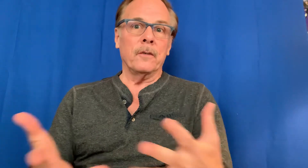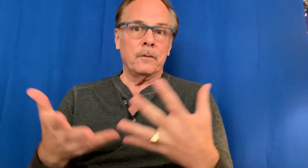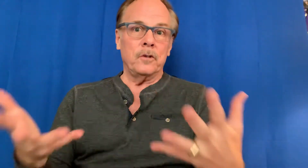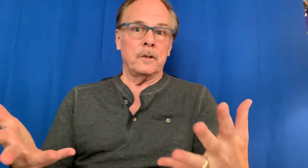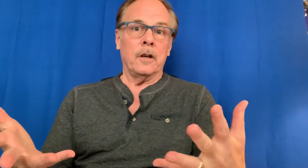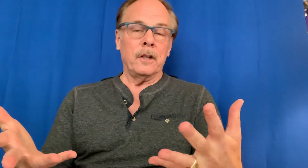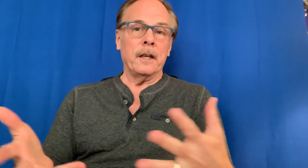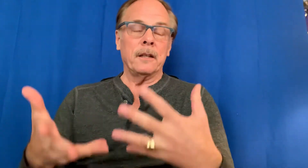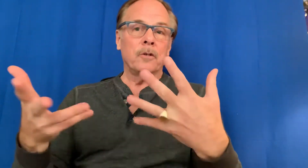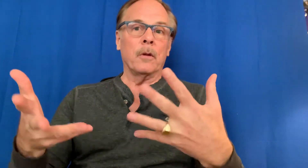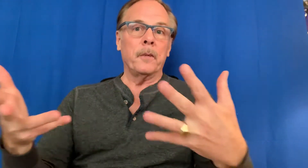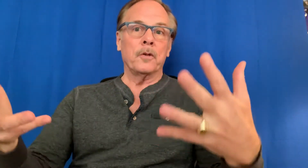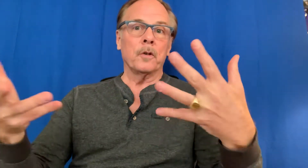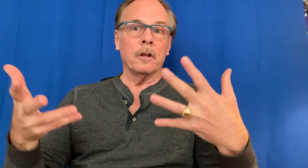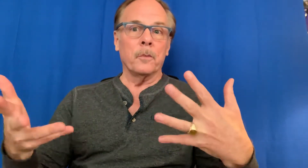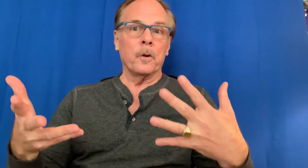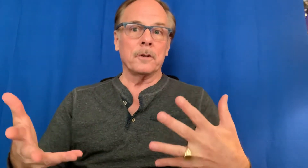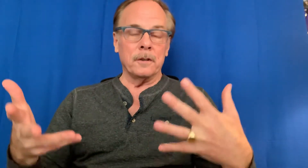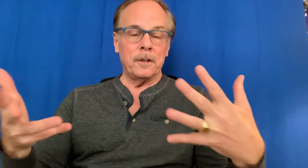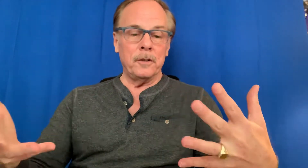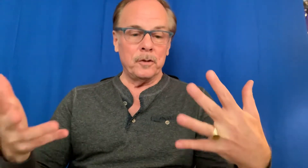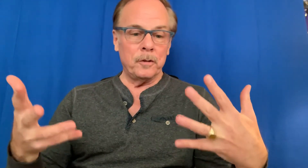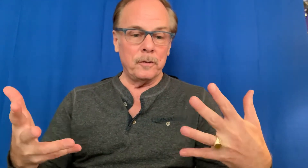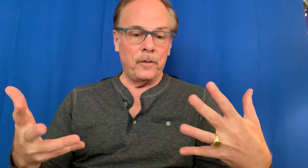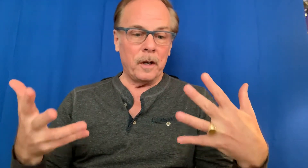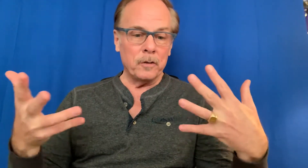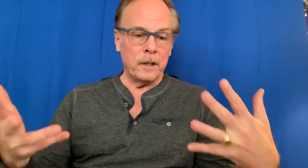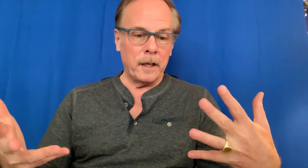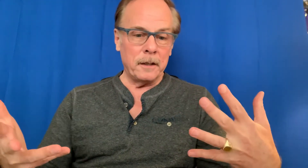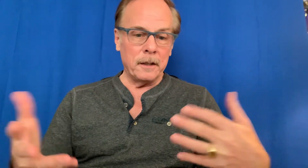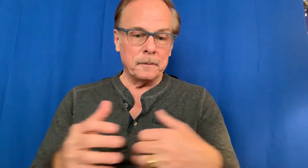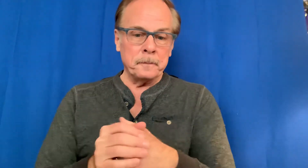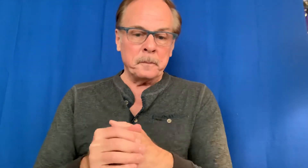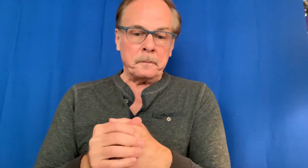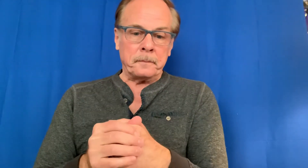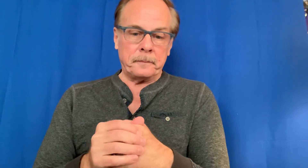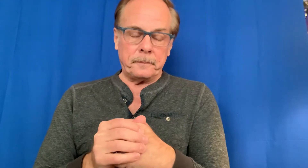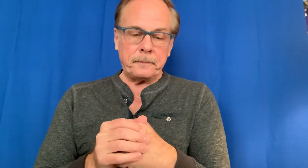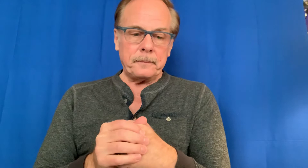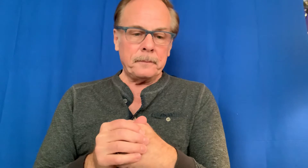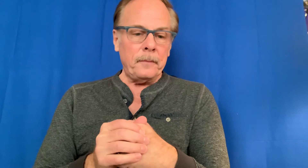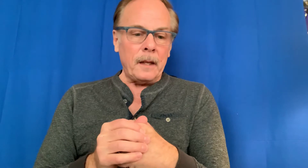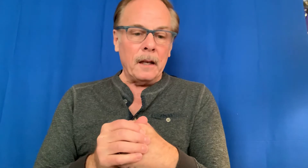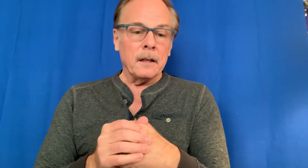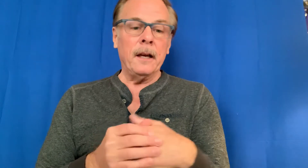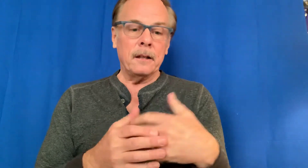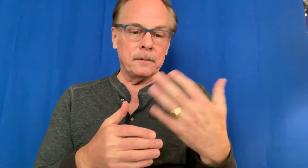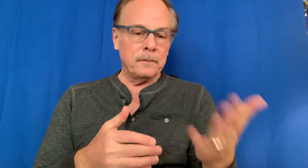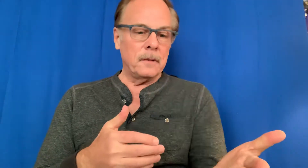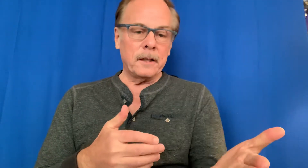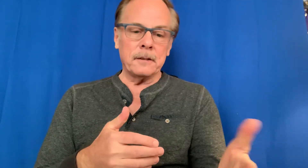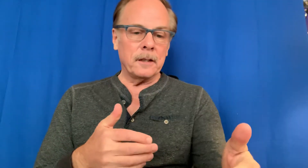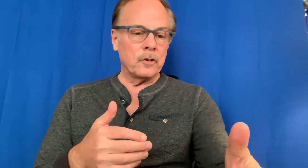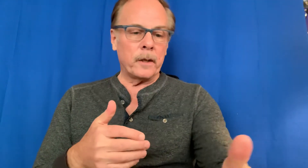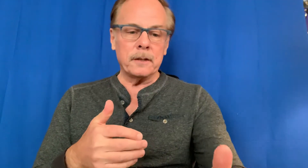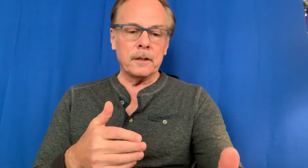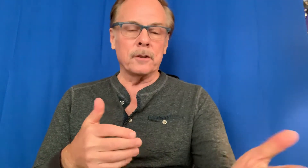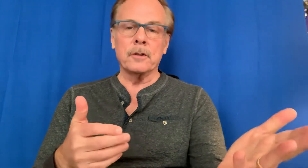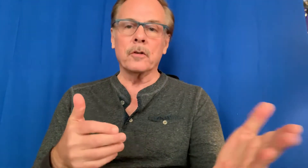You tell the endings. You want to make sure that the person sees you, follows the ending. Again, like I said, transition, so